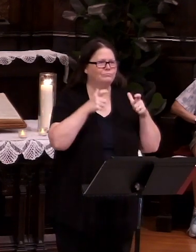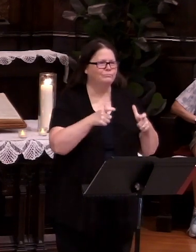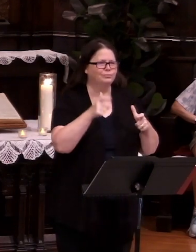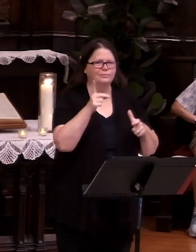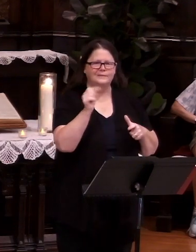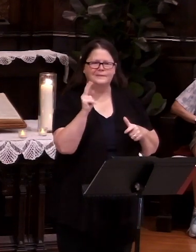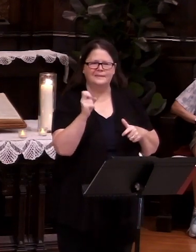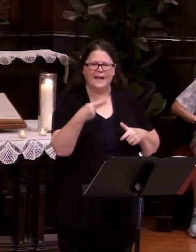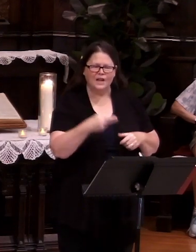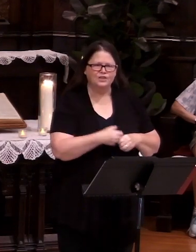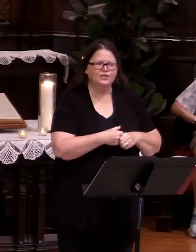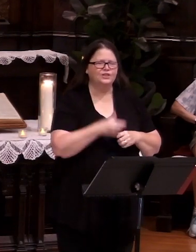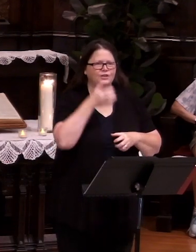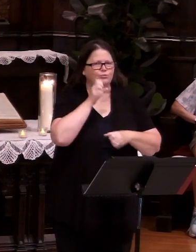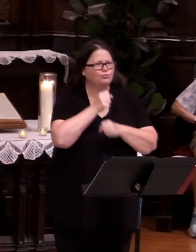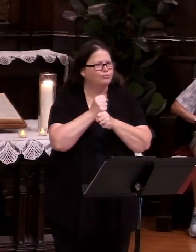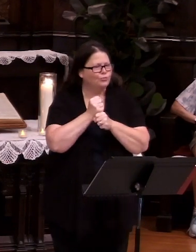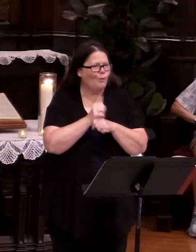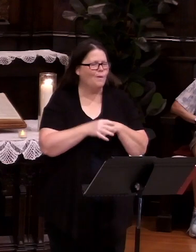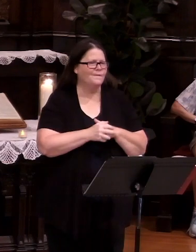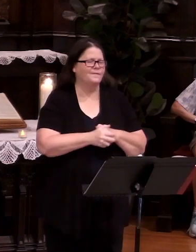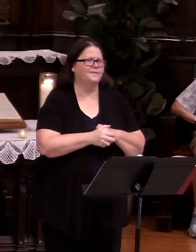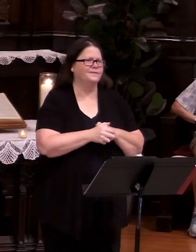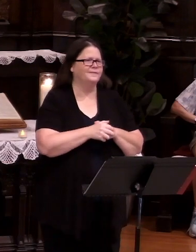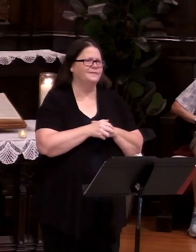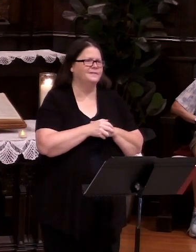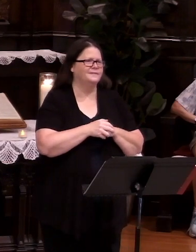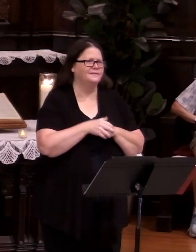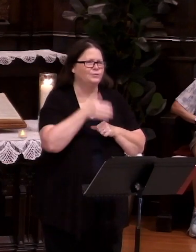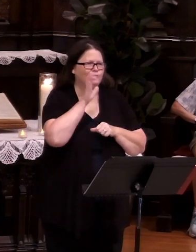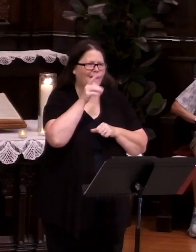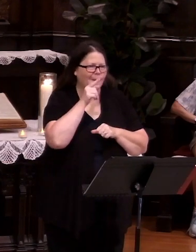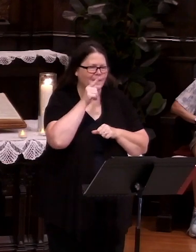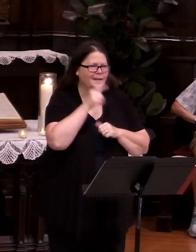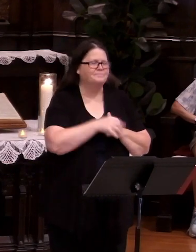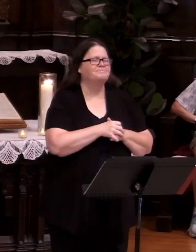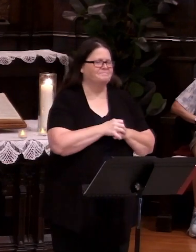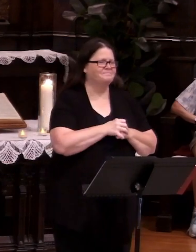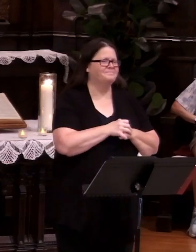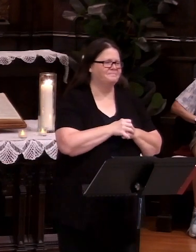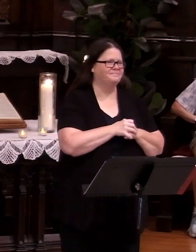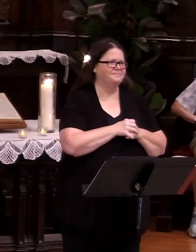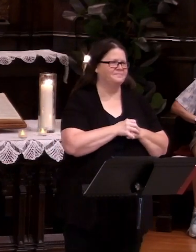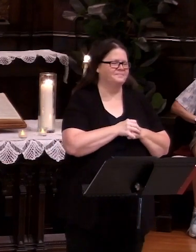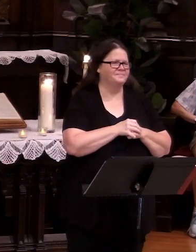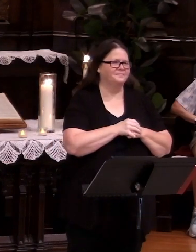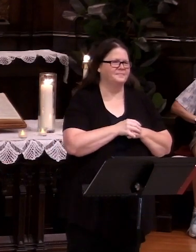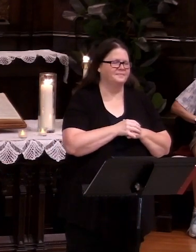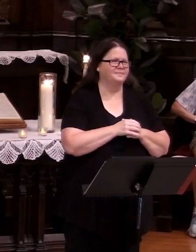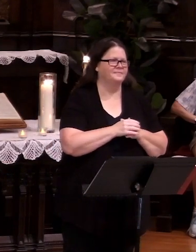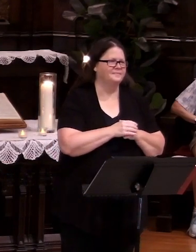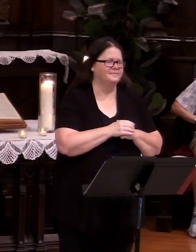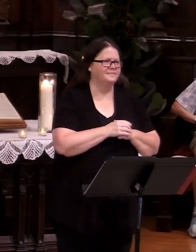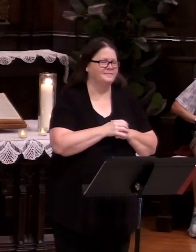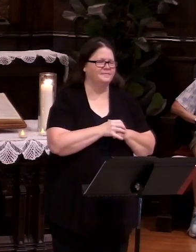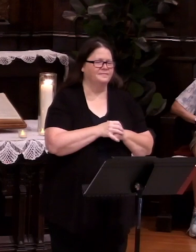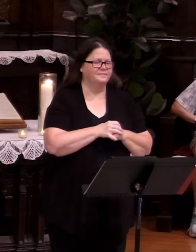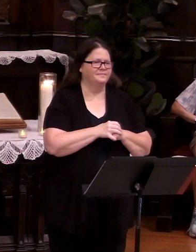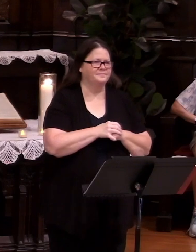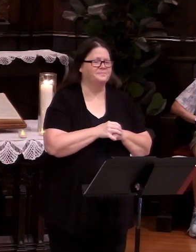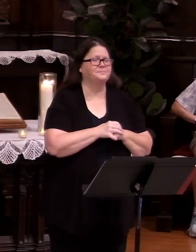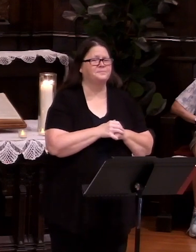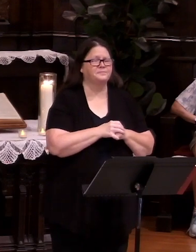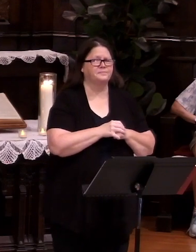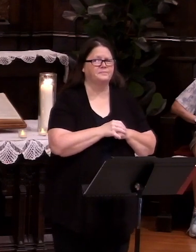cup of coffee or some lemonade, and let us give thanks for Reverend Nina's ministry with us. I